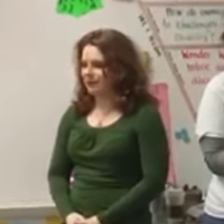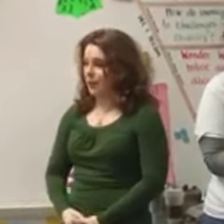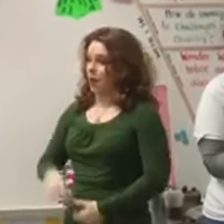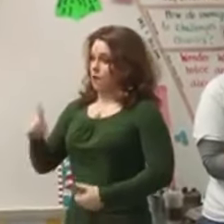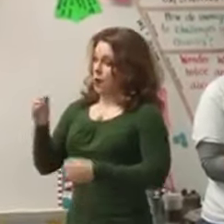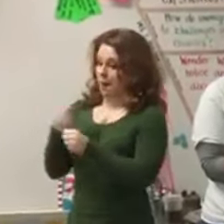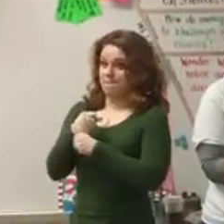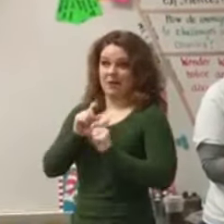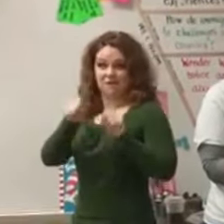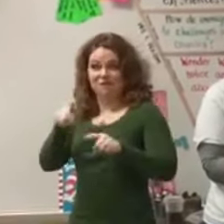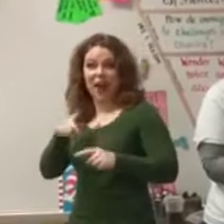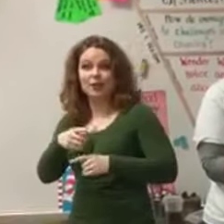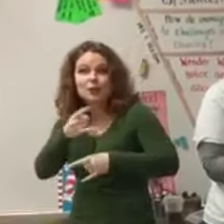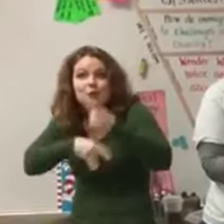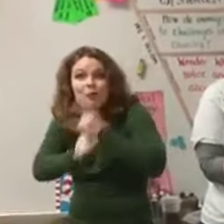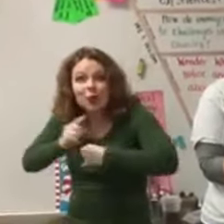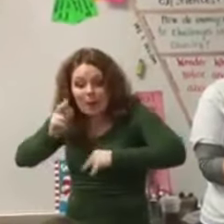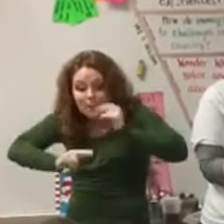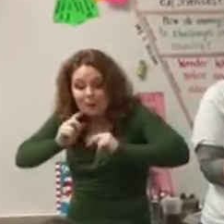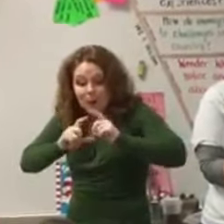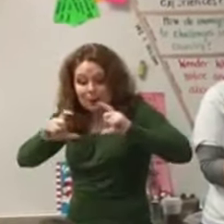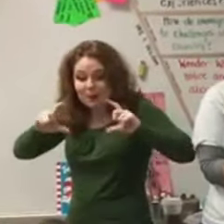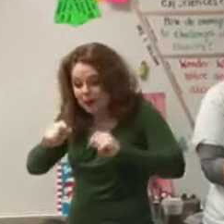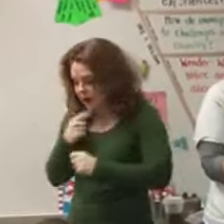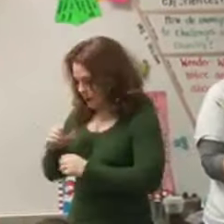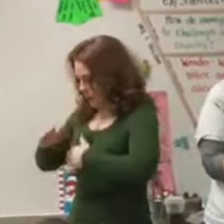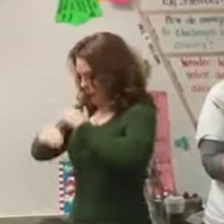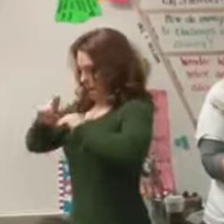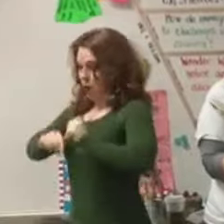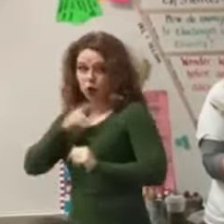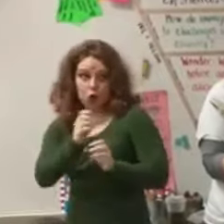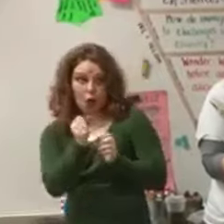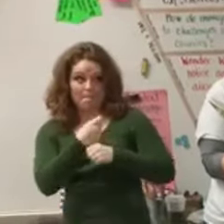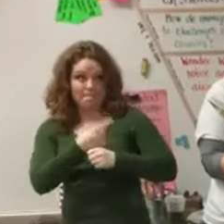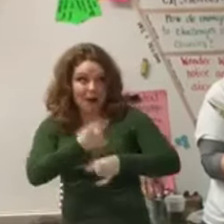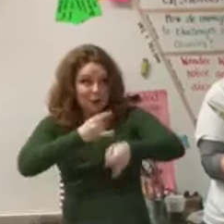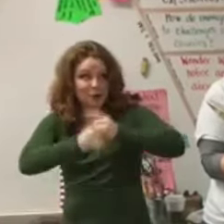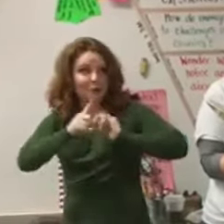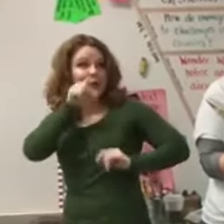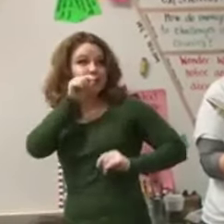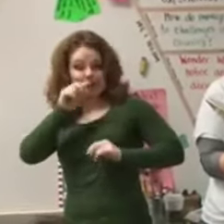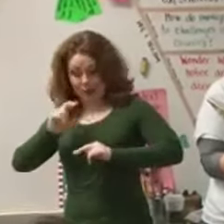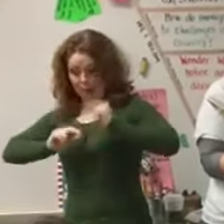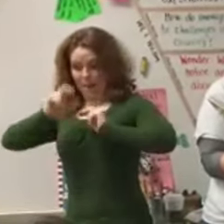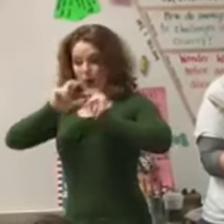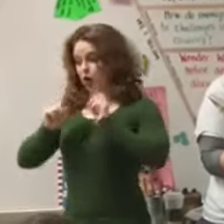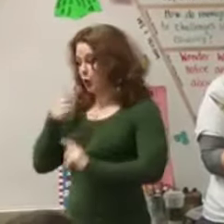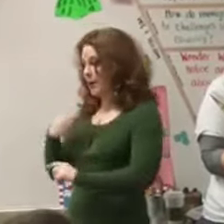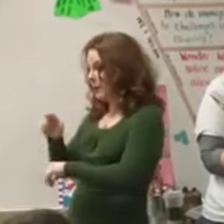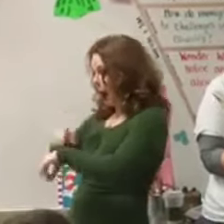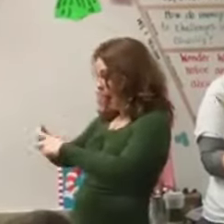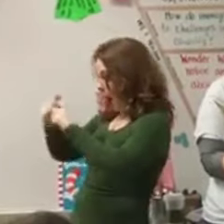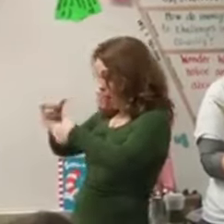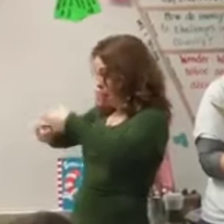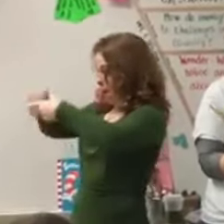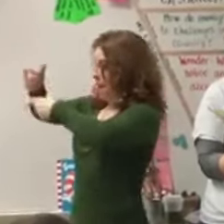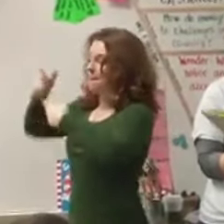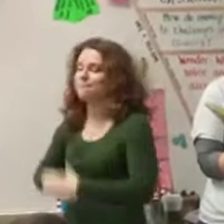First, I'll make a quick trick brick stack. Then I'll make a quick trick block stack. You can make a quick trick chick stack. You can make a quick trick clock stack.